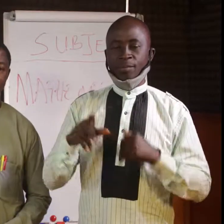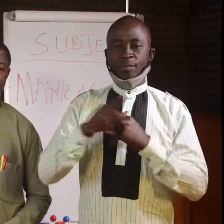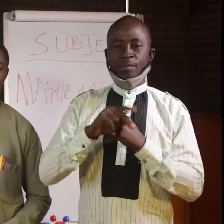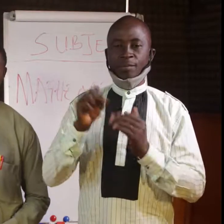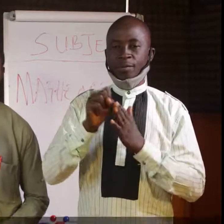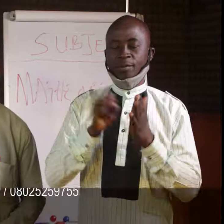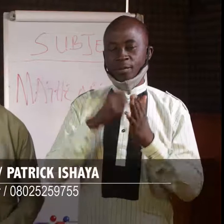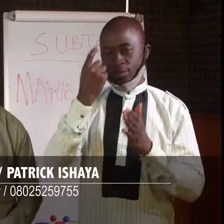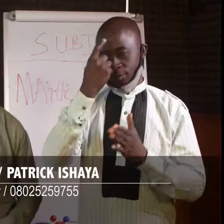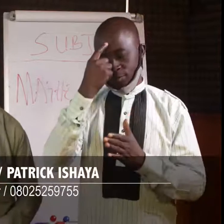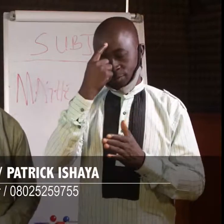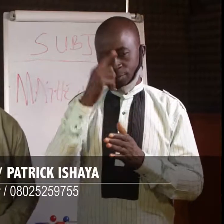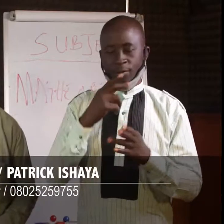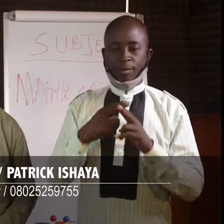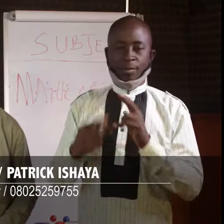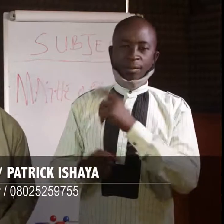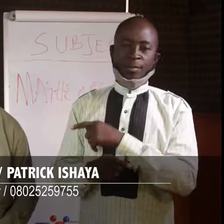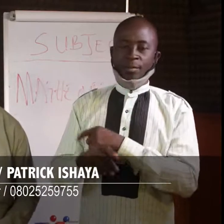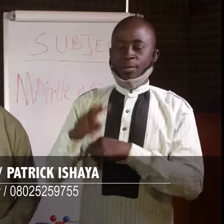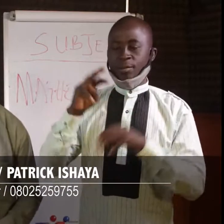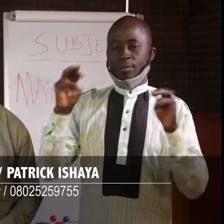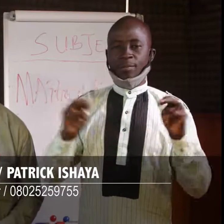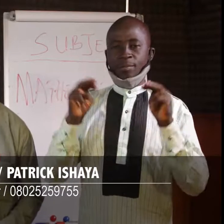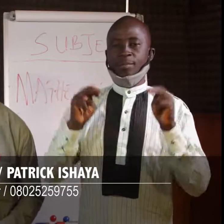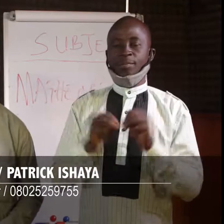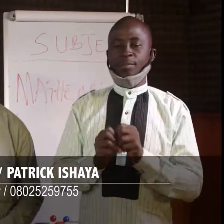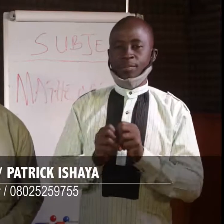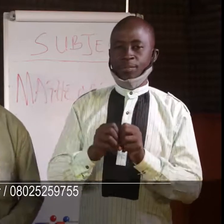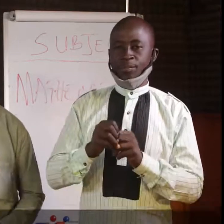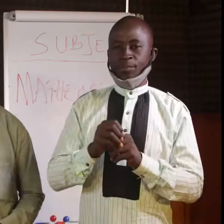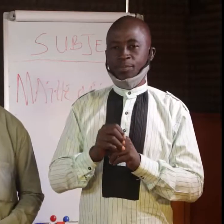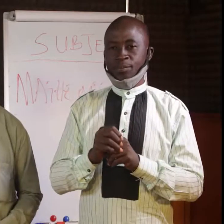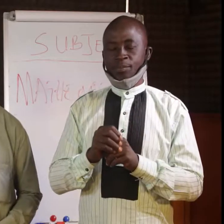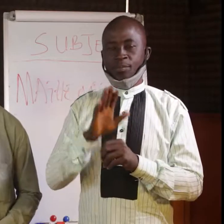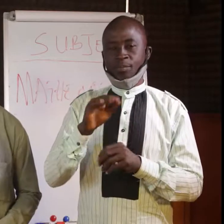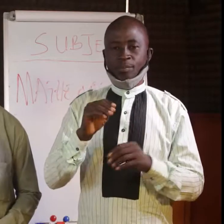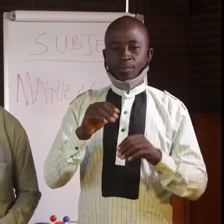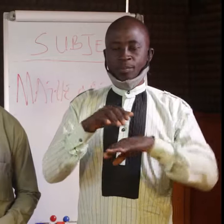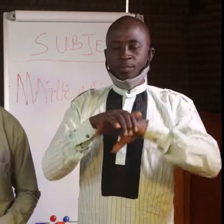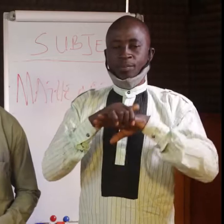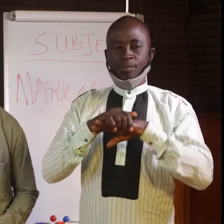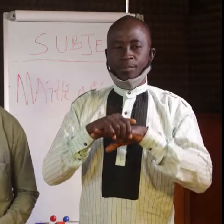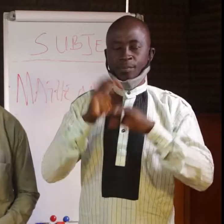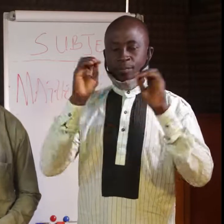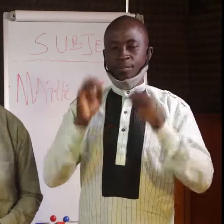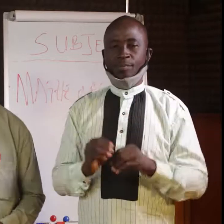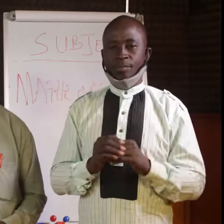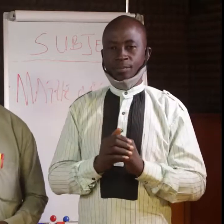State Government. I am Mr. Monday Bokwe, your regular mathematics